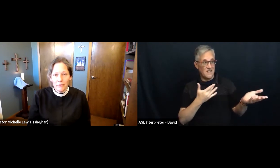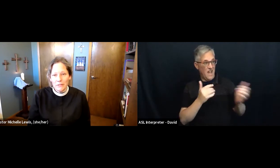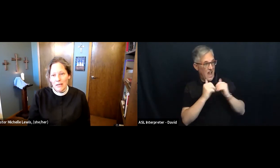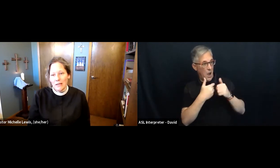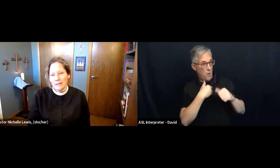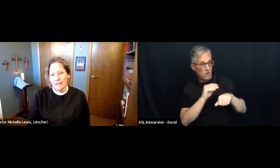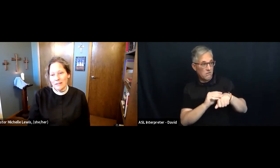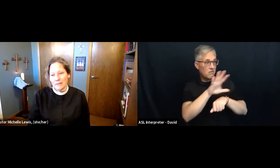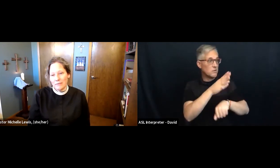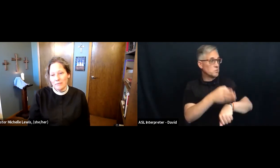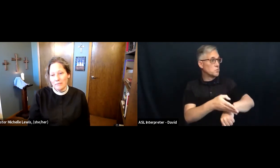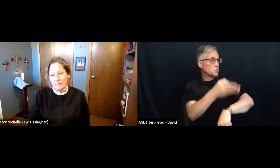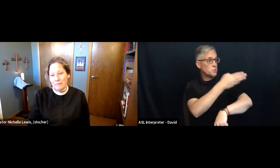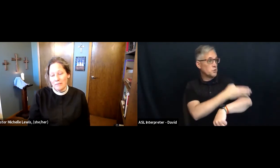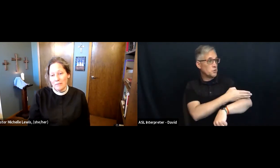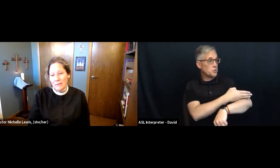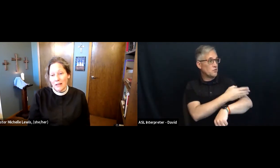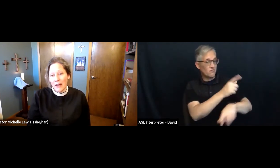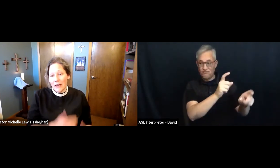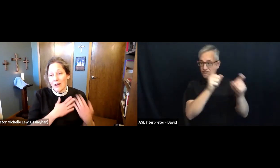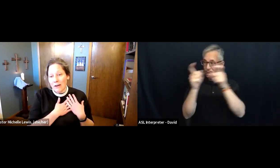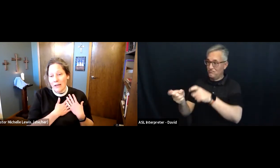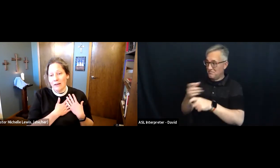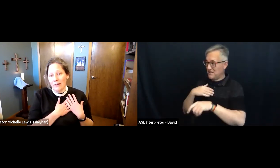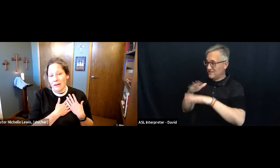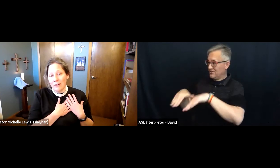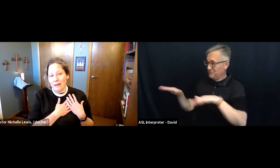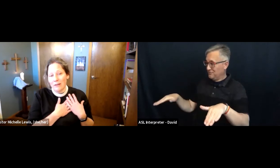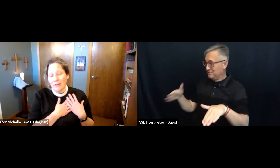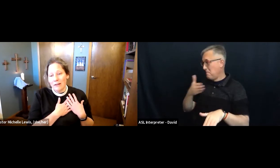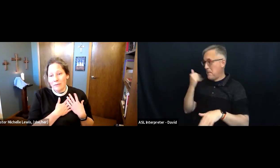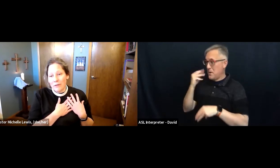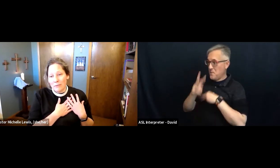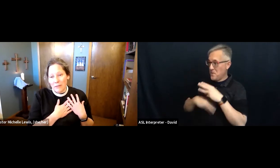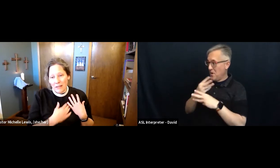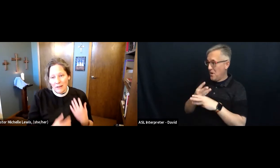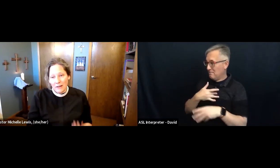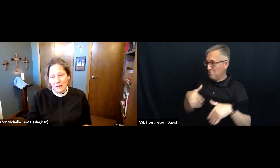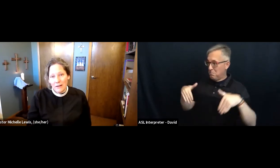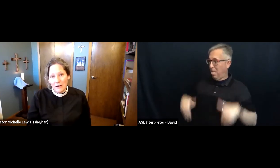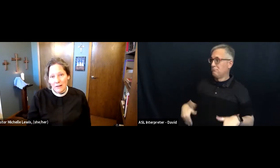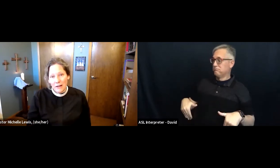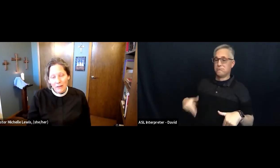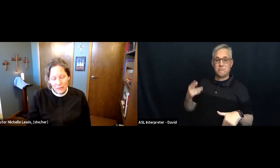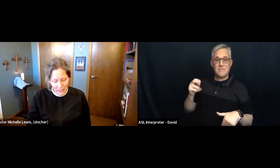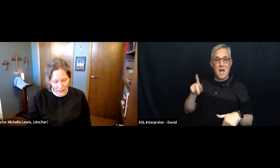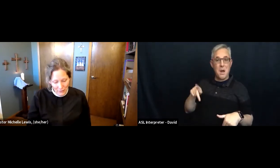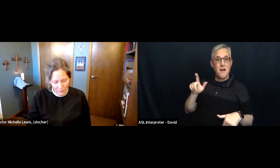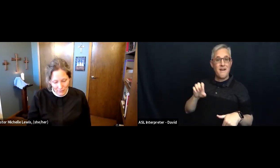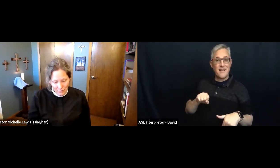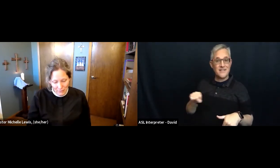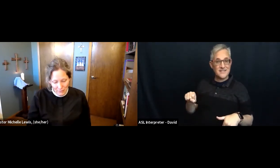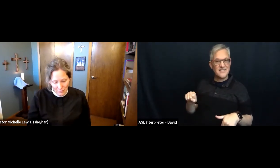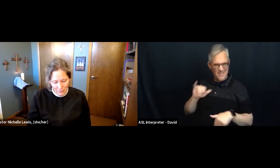All of those things that I carry with me every day.